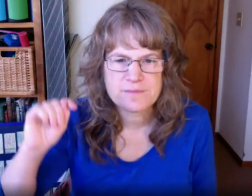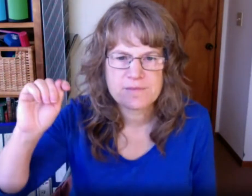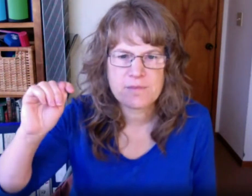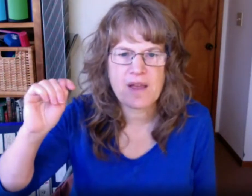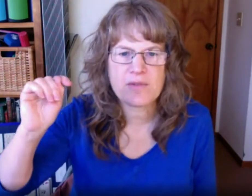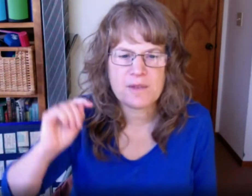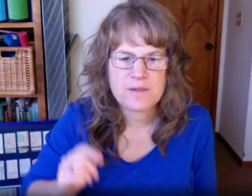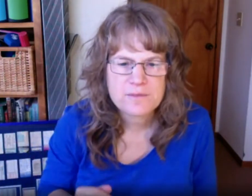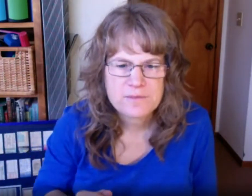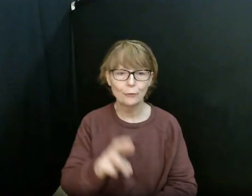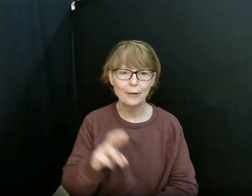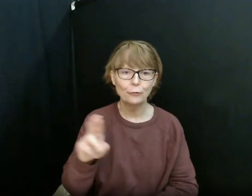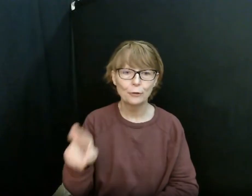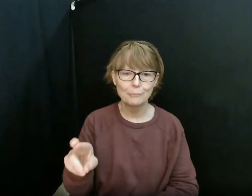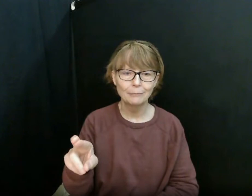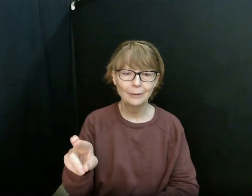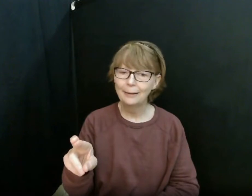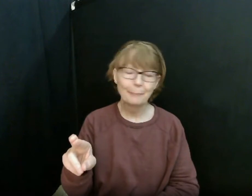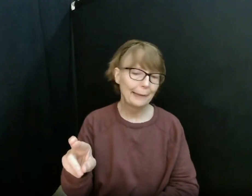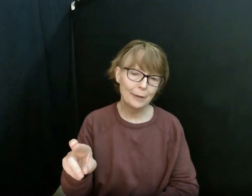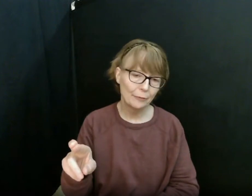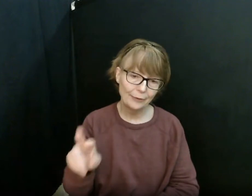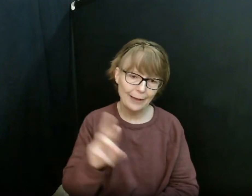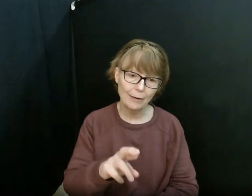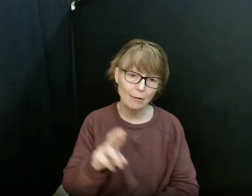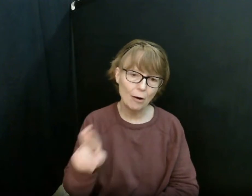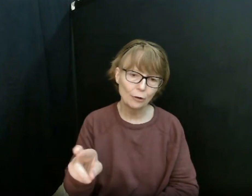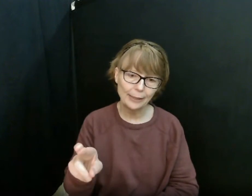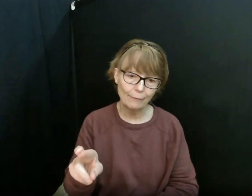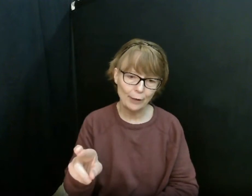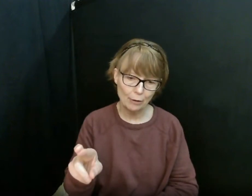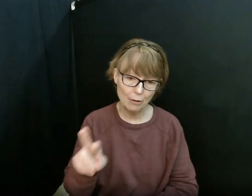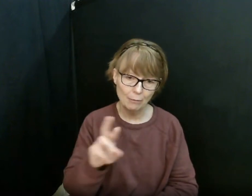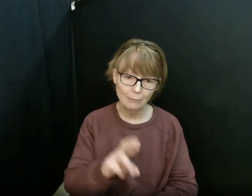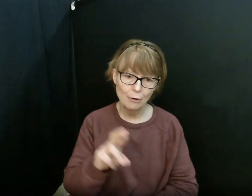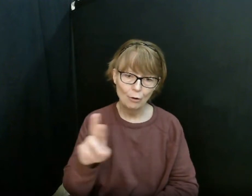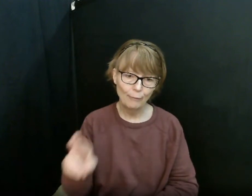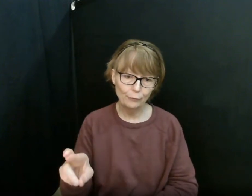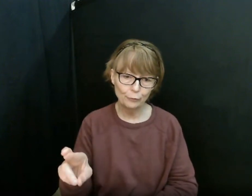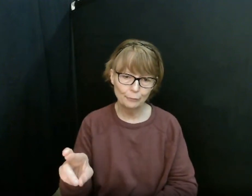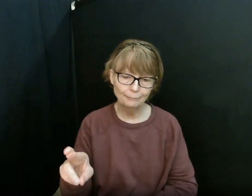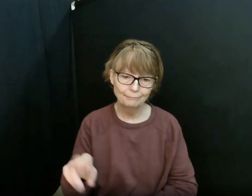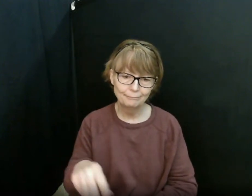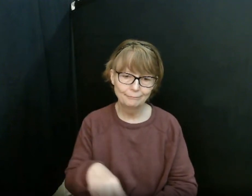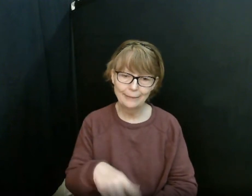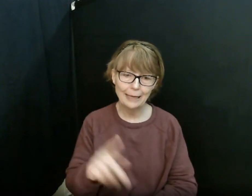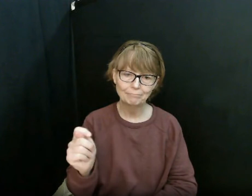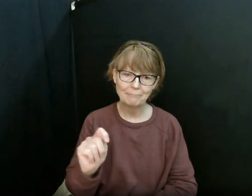And the fancy word is restroom, but I don't see that hardly ever at all. Okay. Restroom. I don't want learning. If it's something you don't